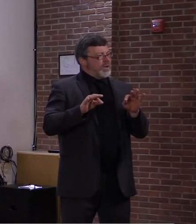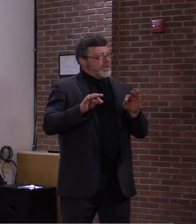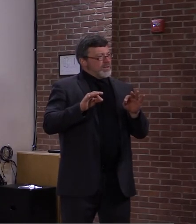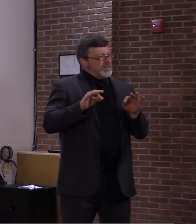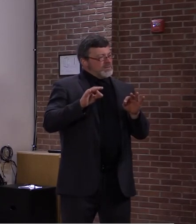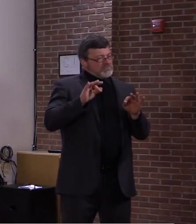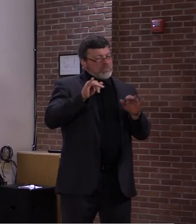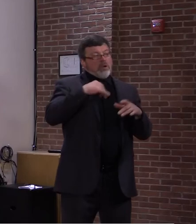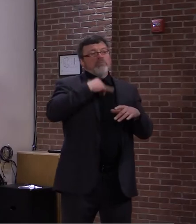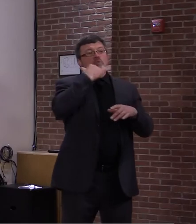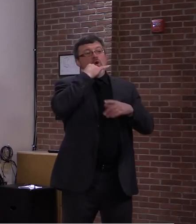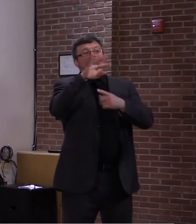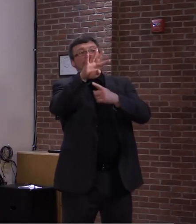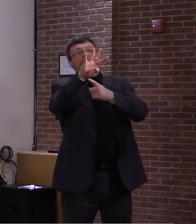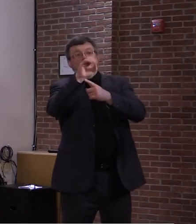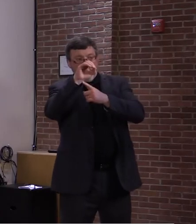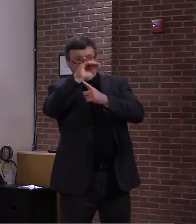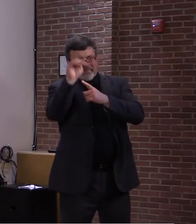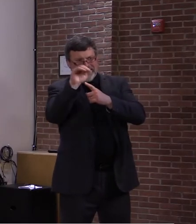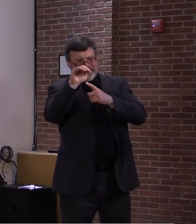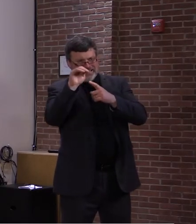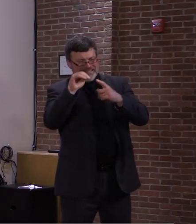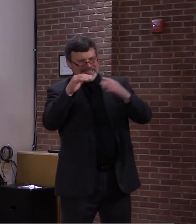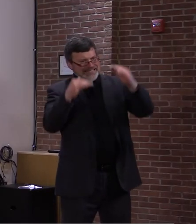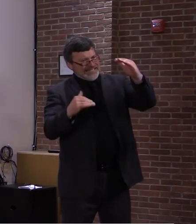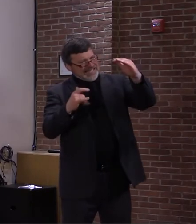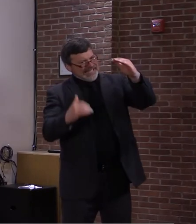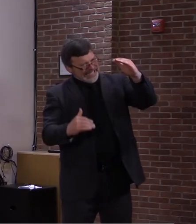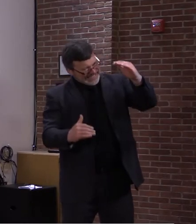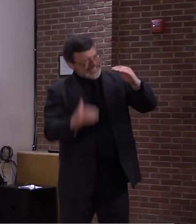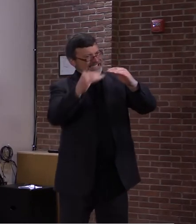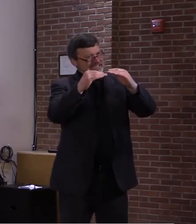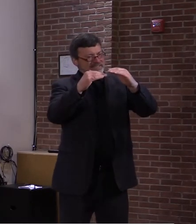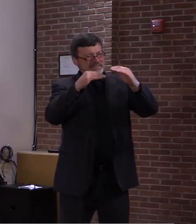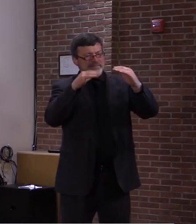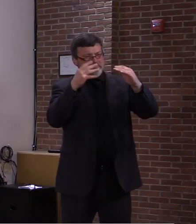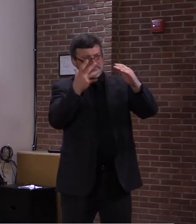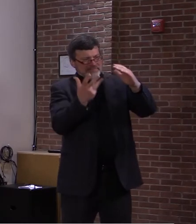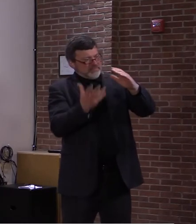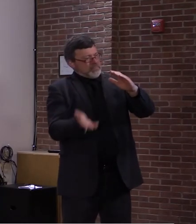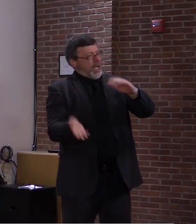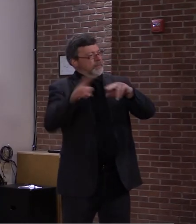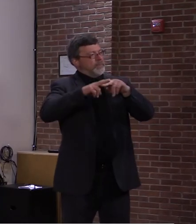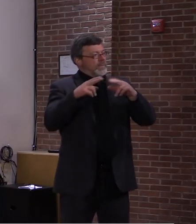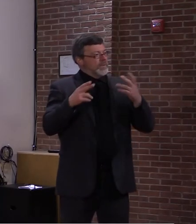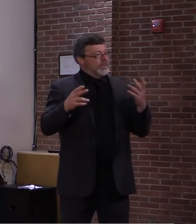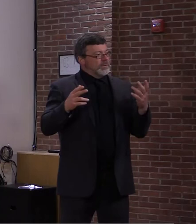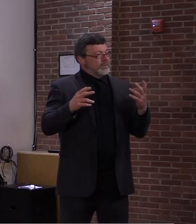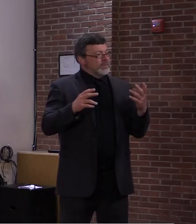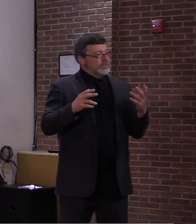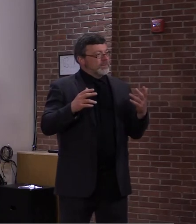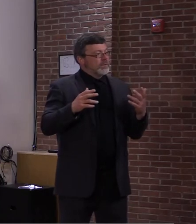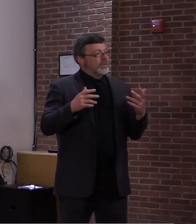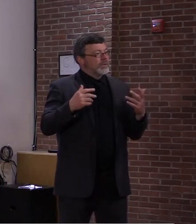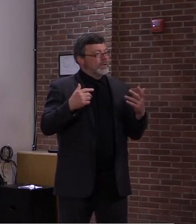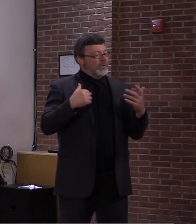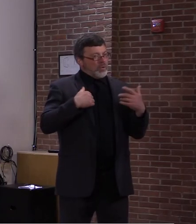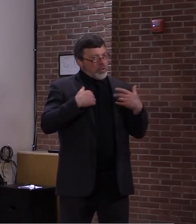believe, the gap that we see at this point in time. And we could always use more, but that's the minimum.